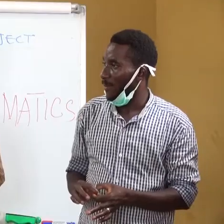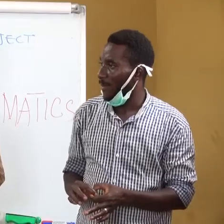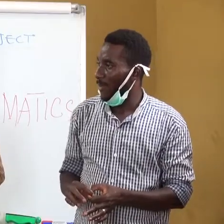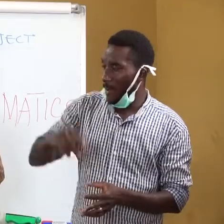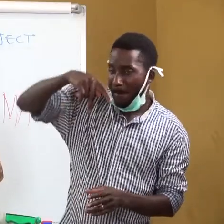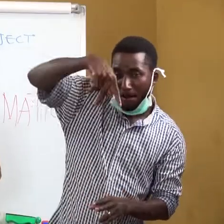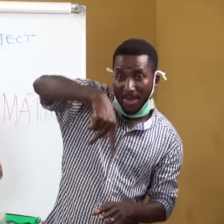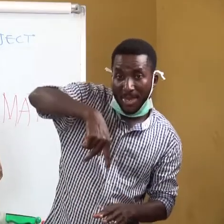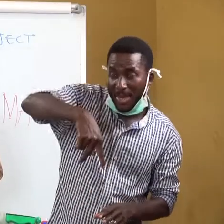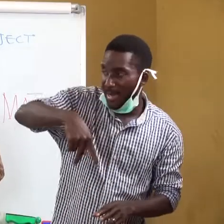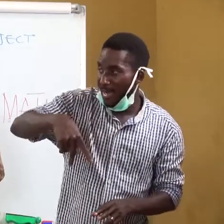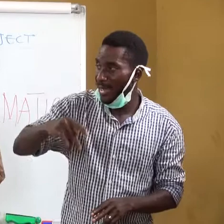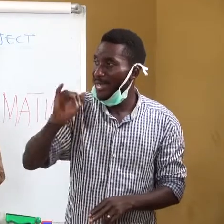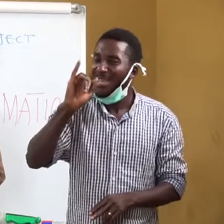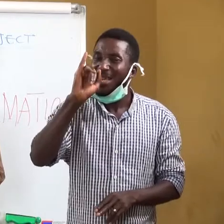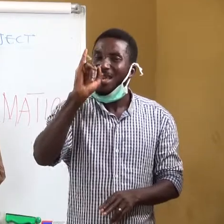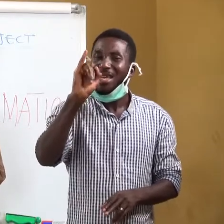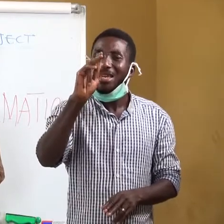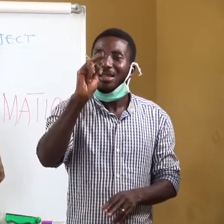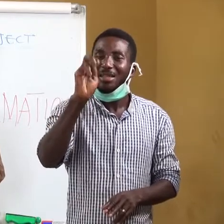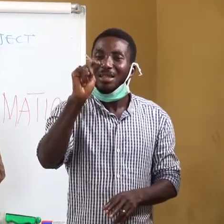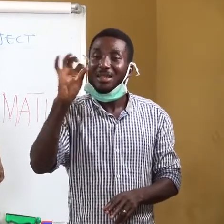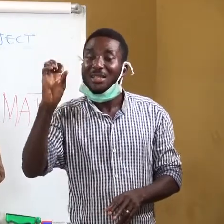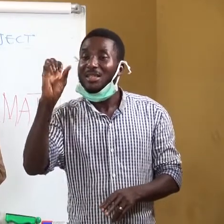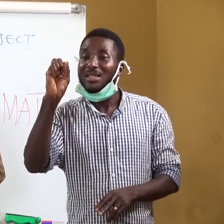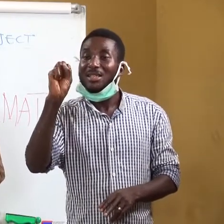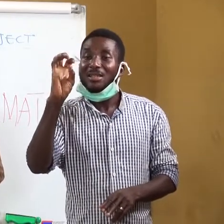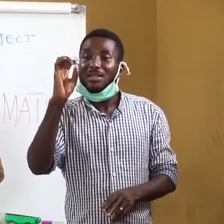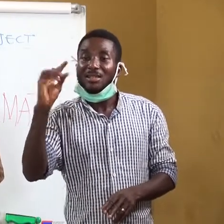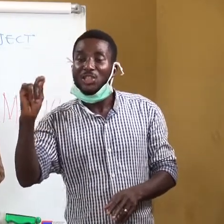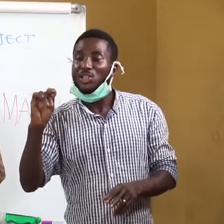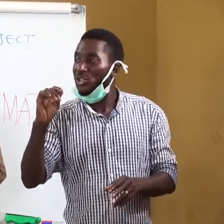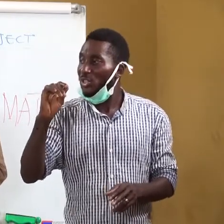P intersection G, we have 6 students.